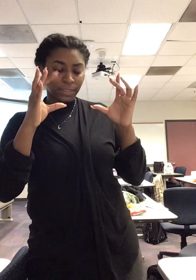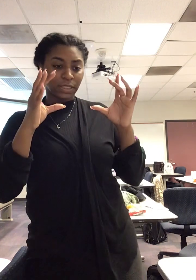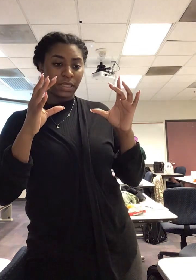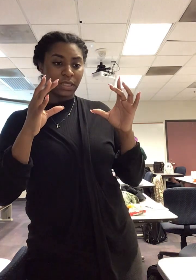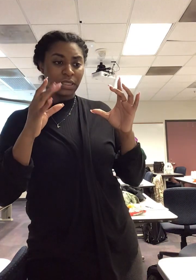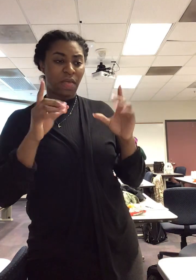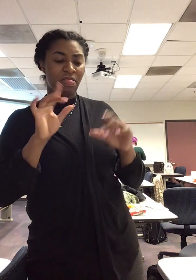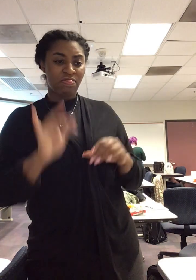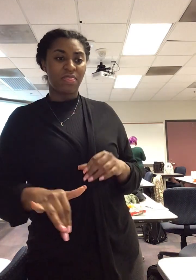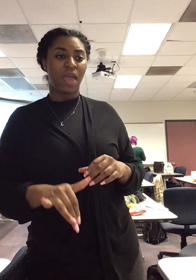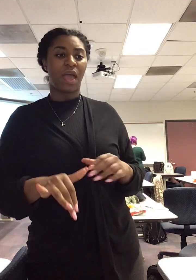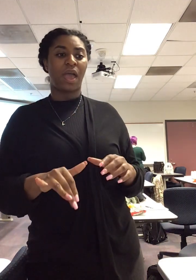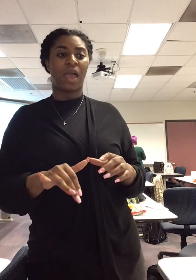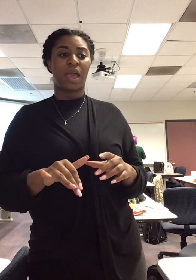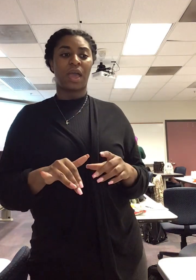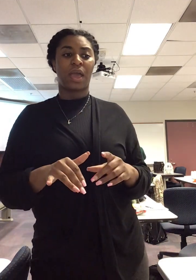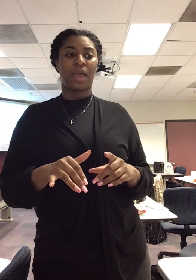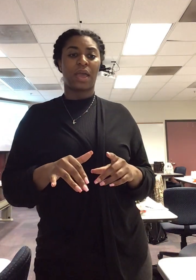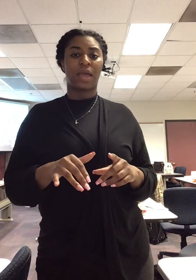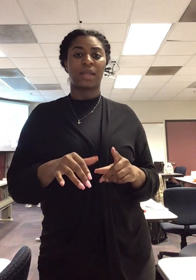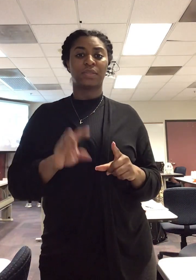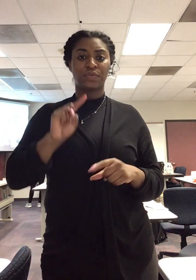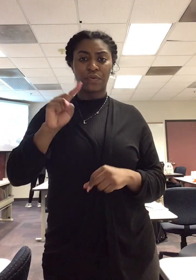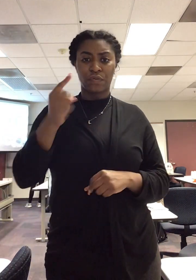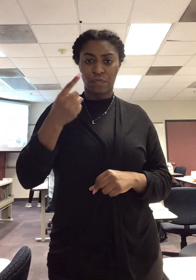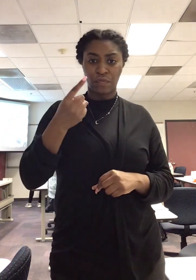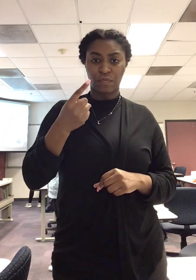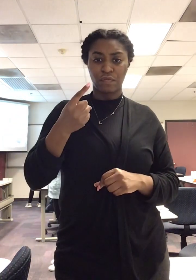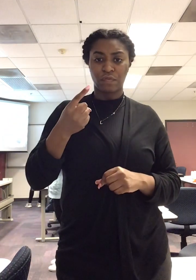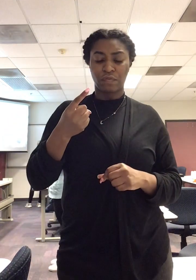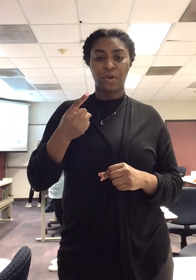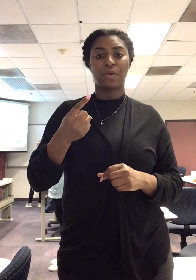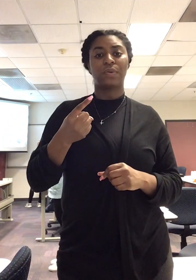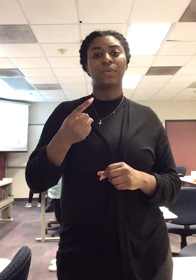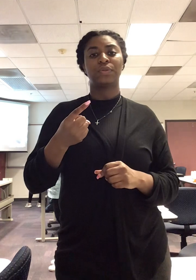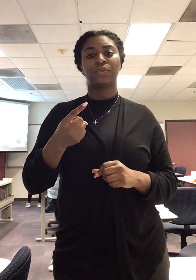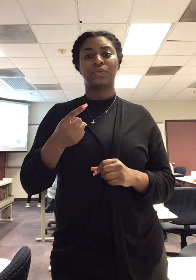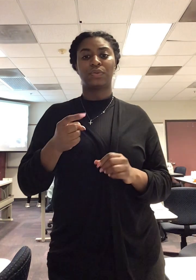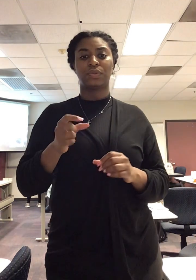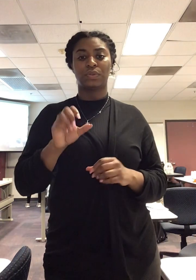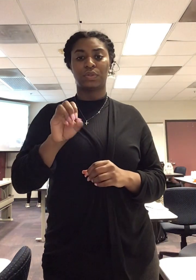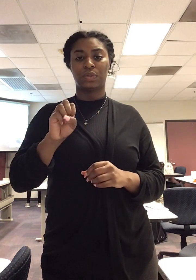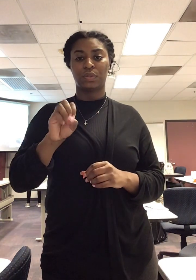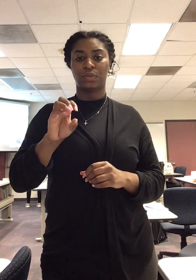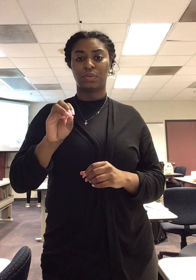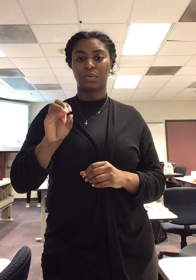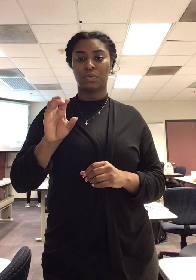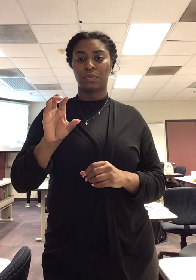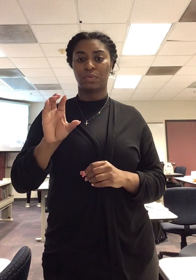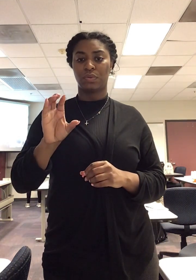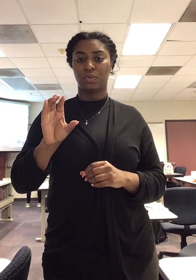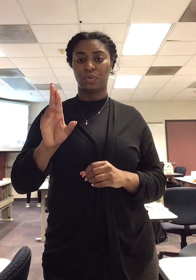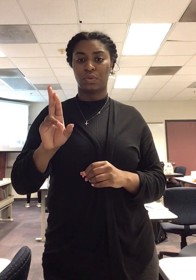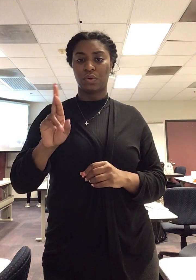because it's not the actual thing, although it still is primary source because you're looking at the actual thing. But what do we call a painting of a